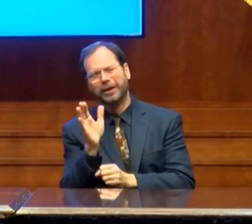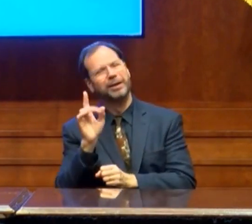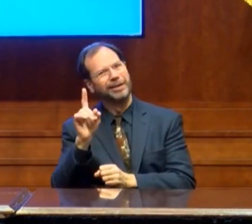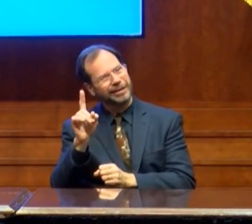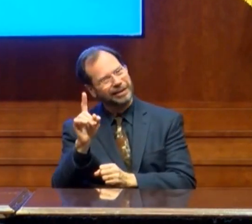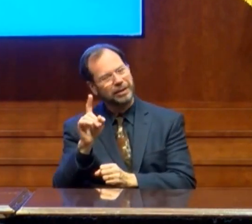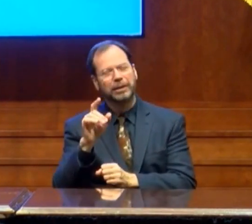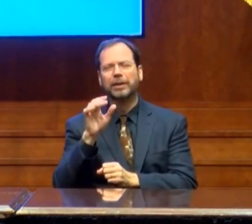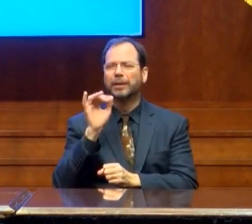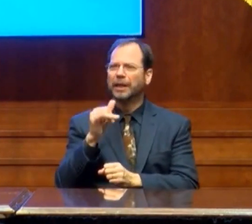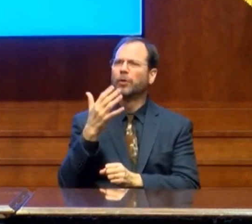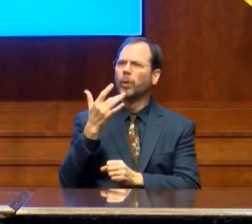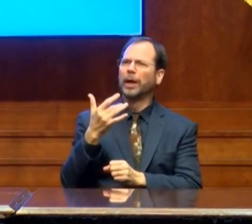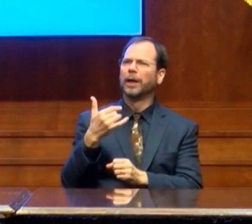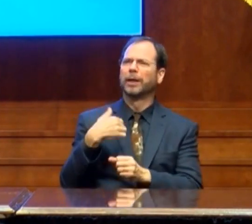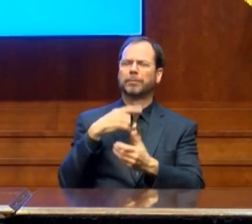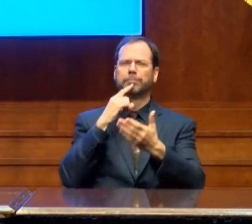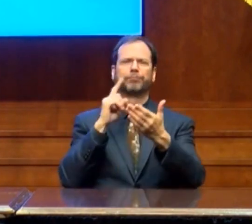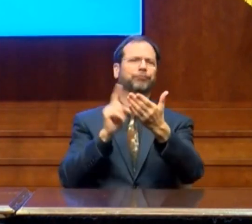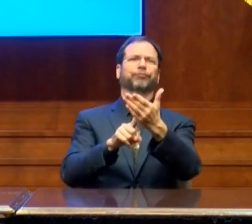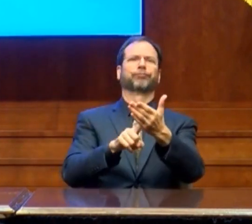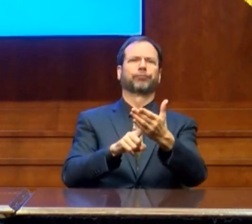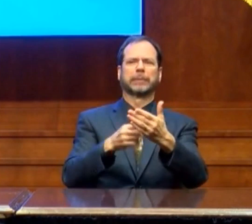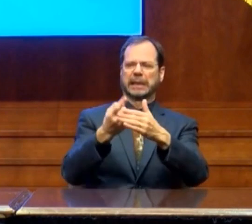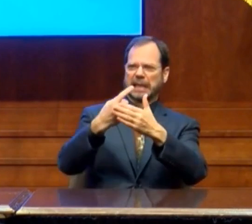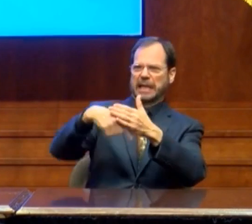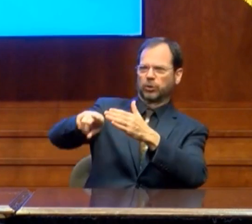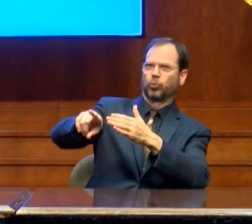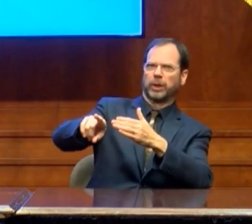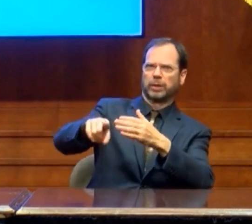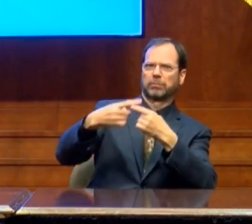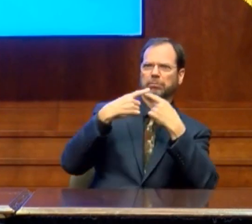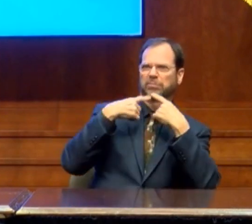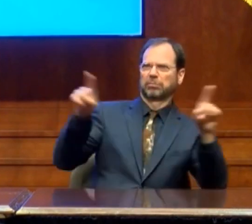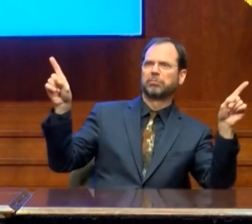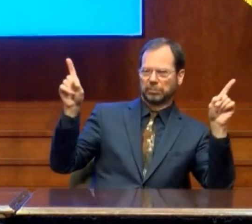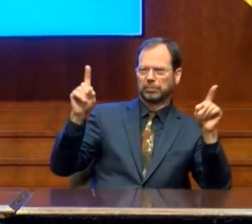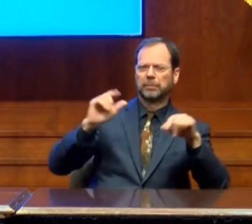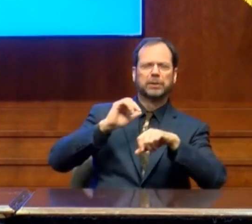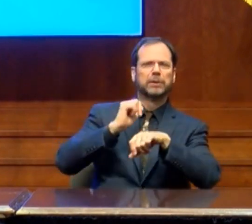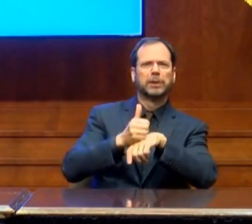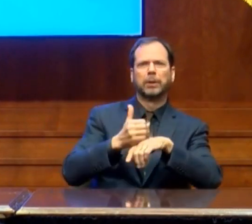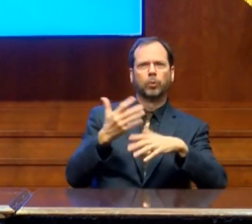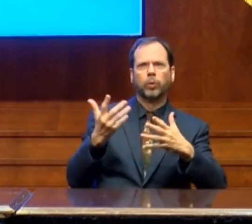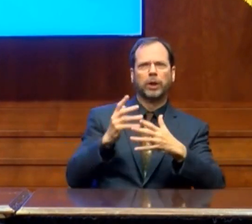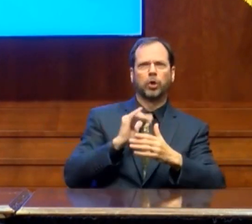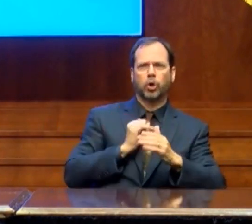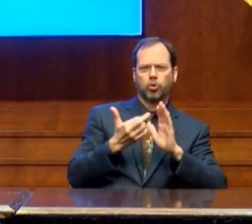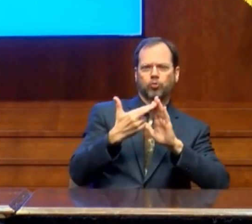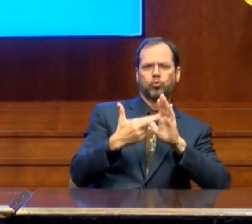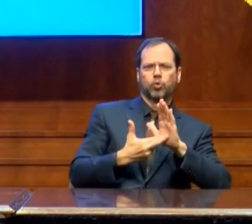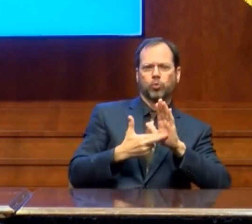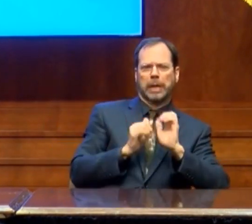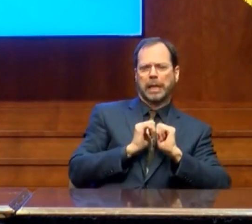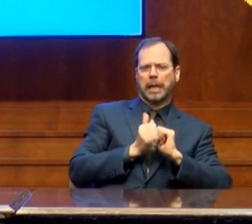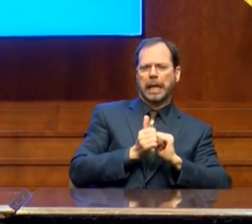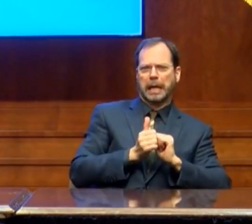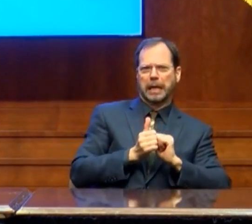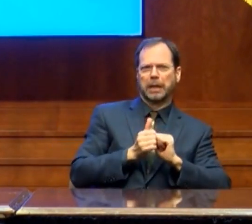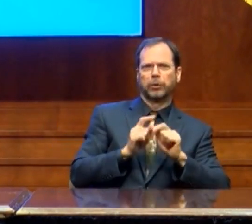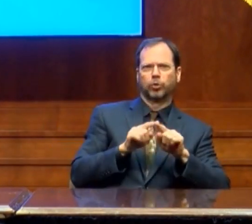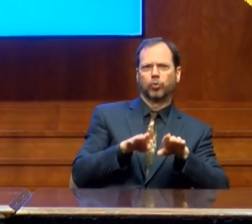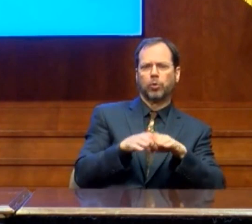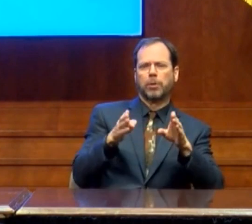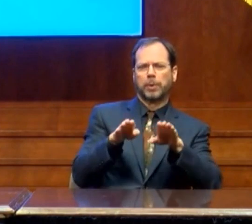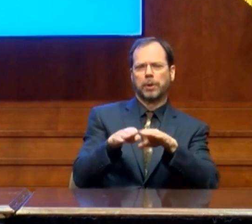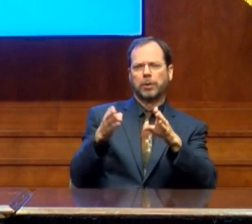that's exactly why I'm issuing the executive order next week, establishing what the statewide standards will